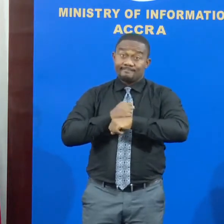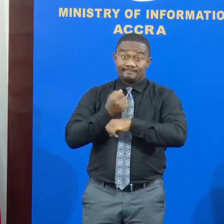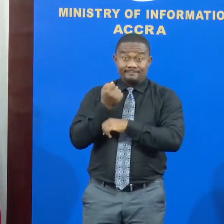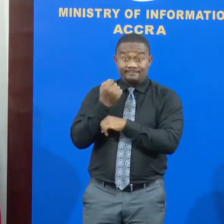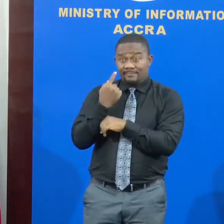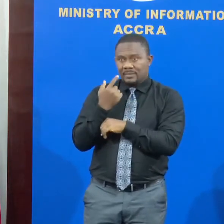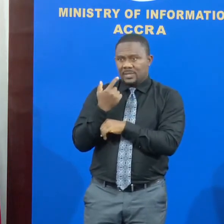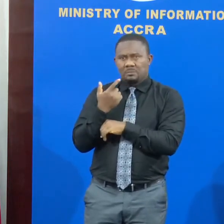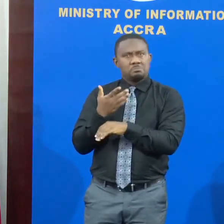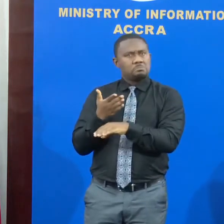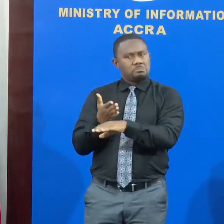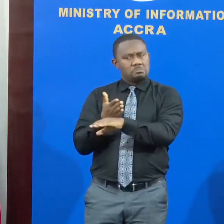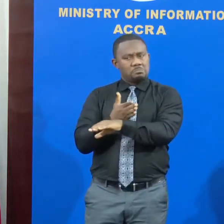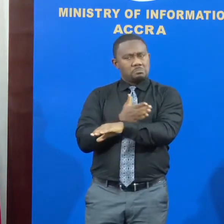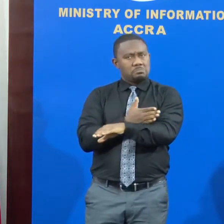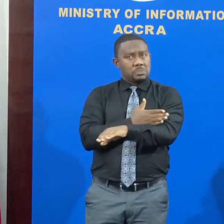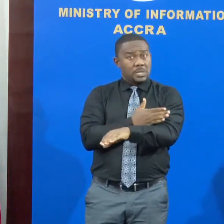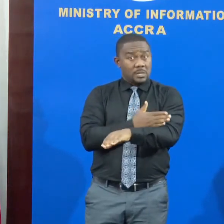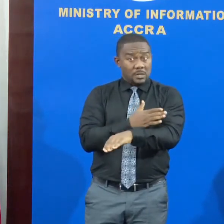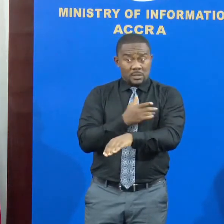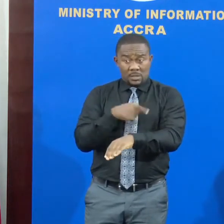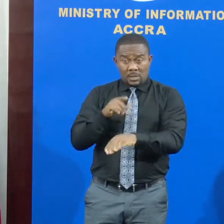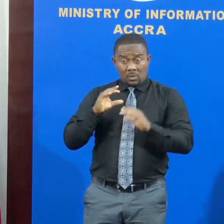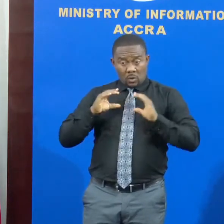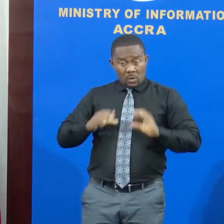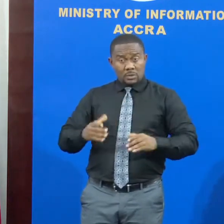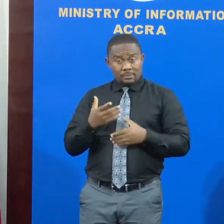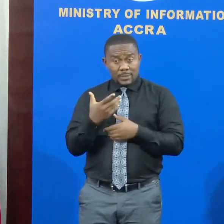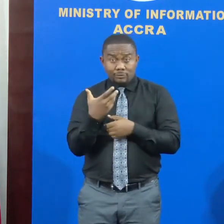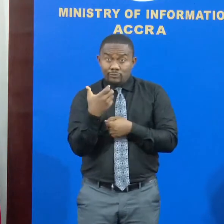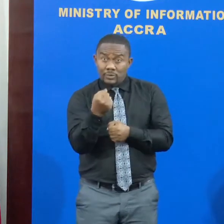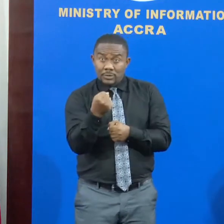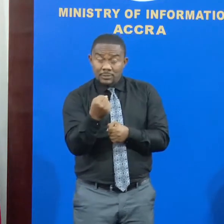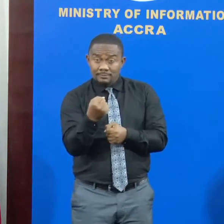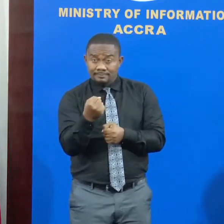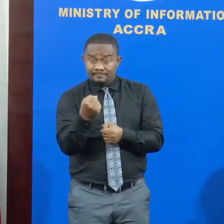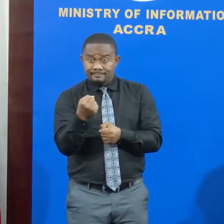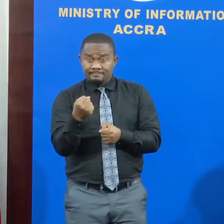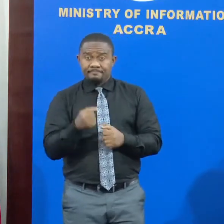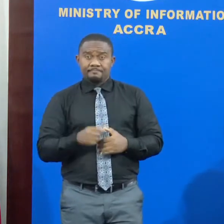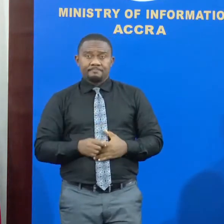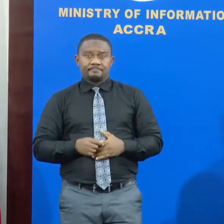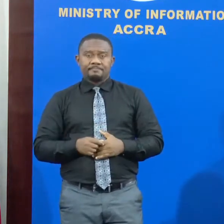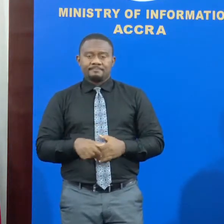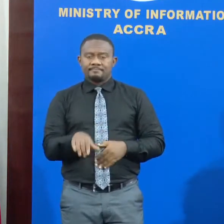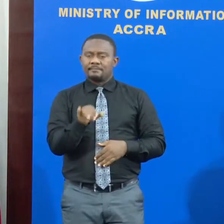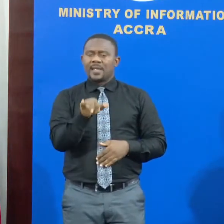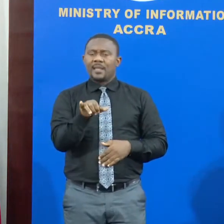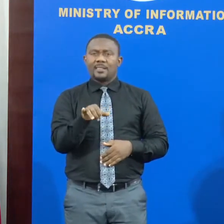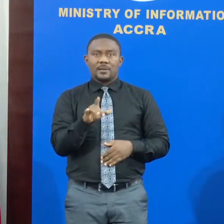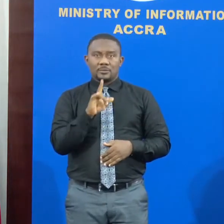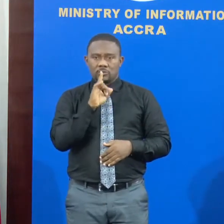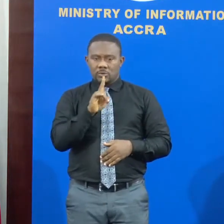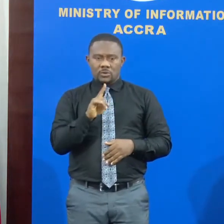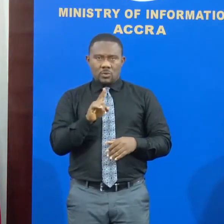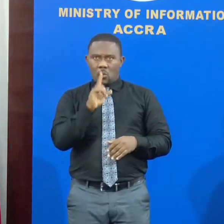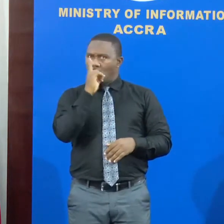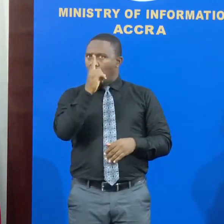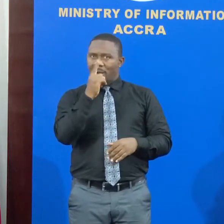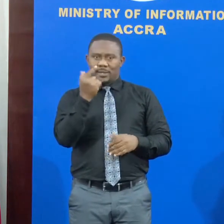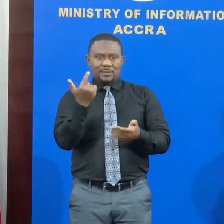in increased consumer trust and patronage. As I indicated earlier, this will be the single source of